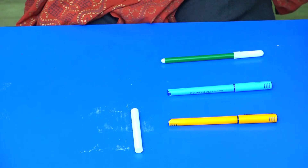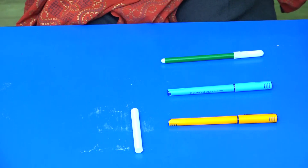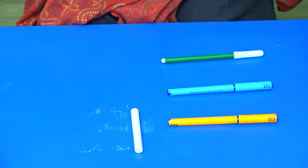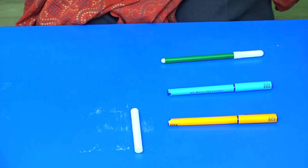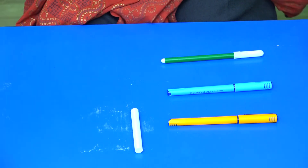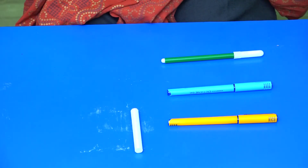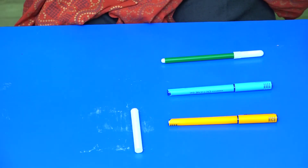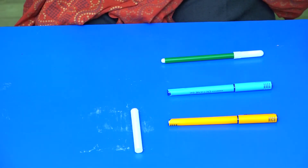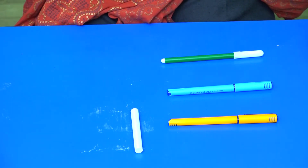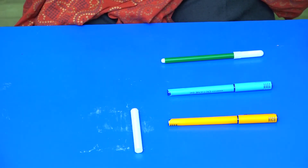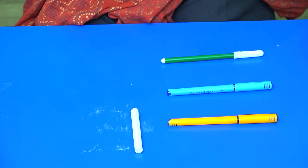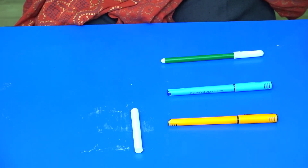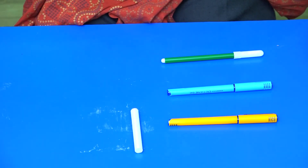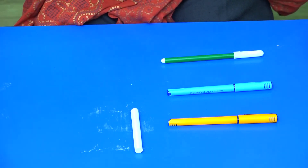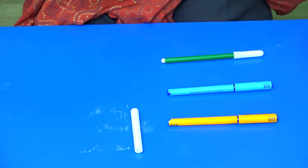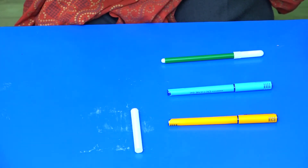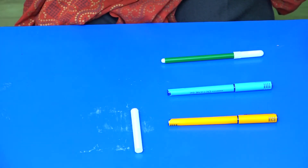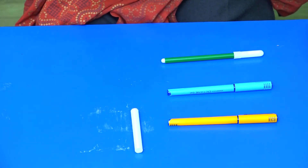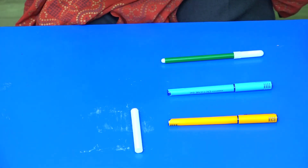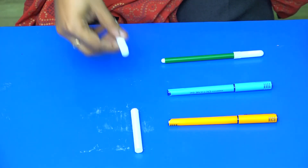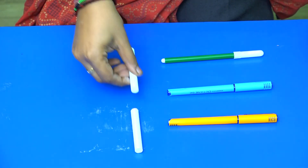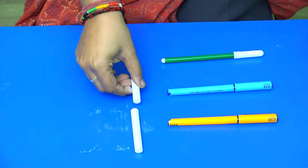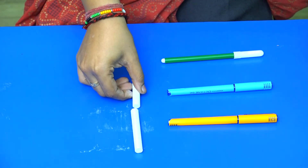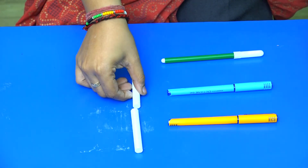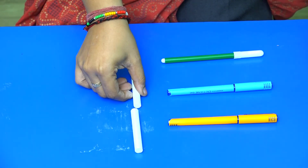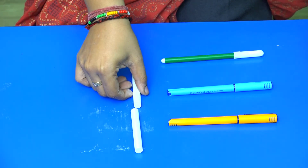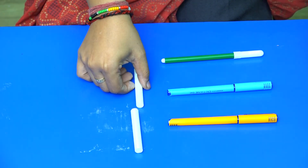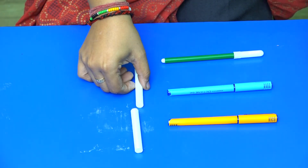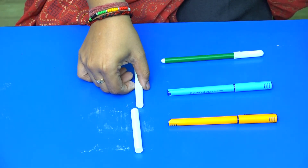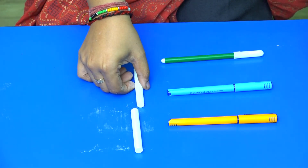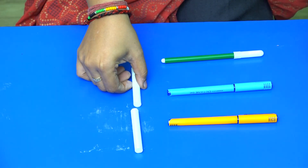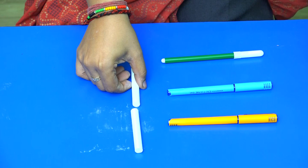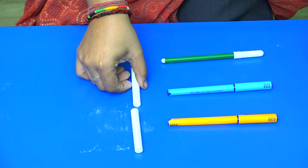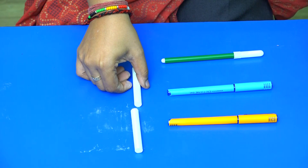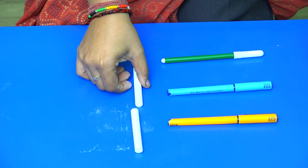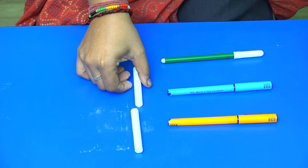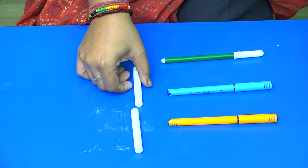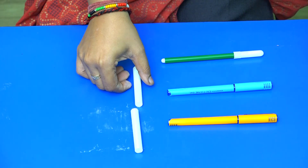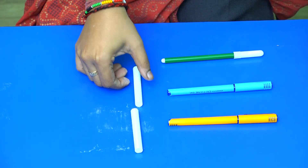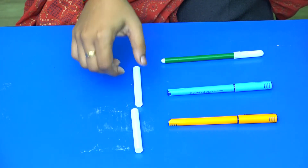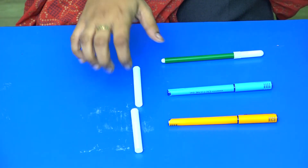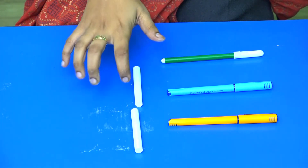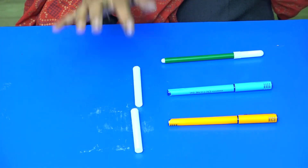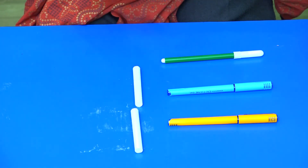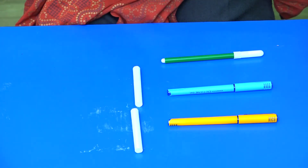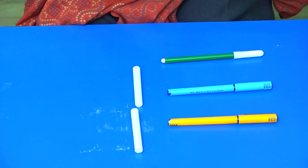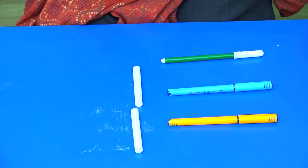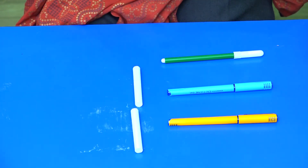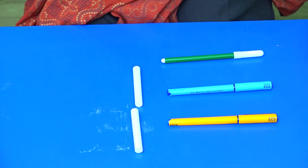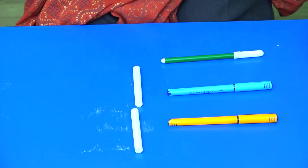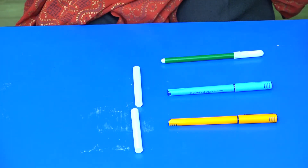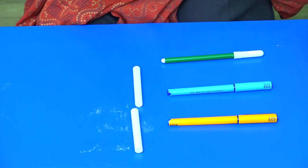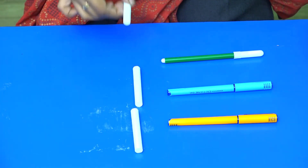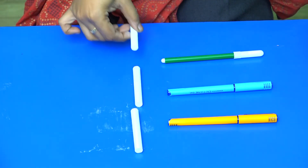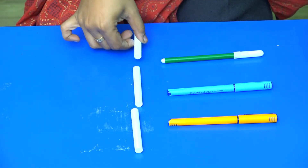the orange color. Next number you can see is your blue. So I will put another chalk in the front of the blue color. That is your tally.